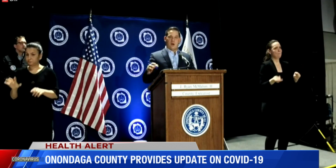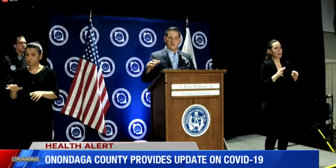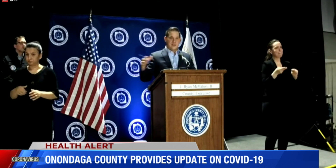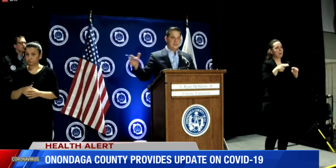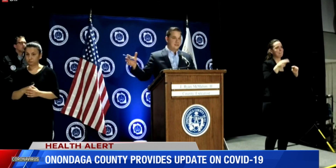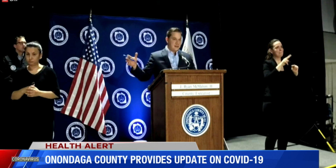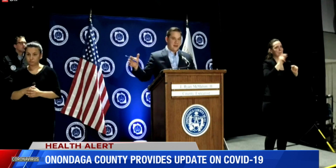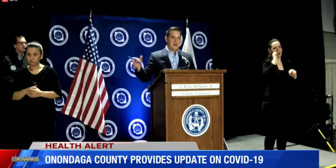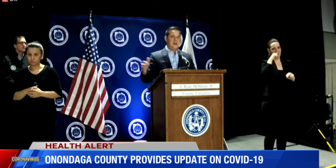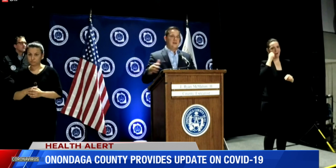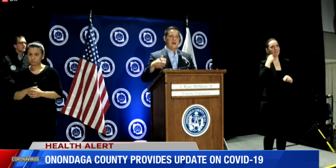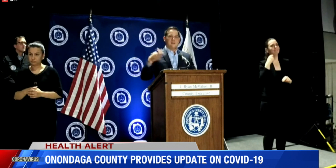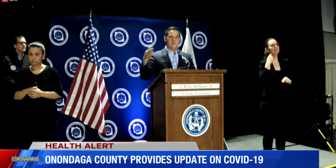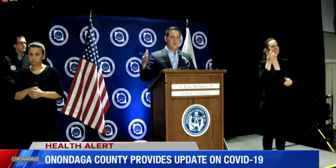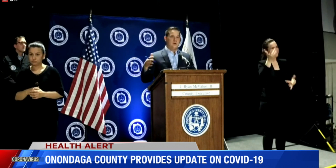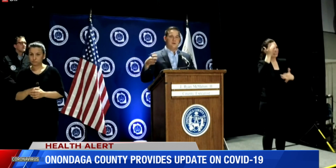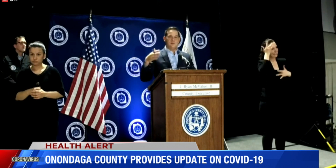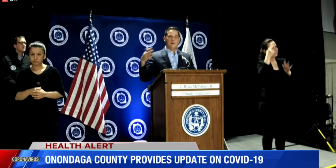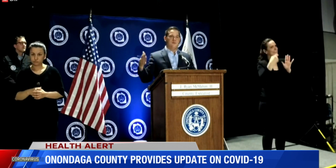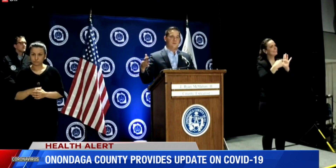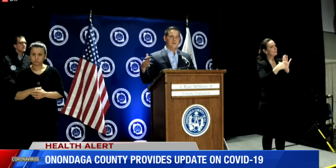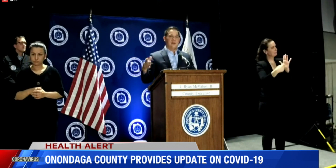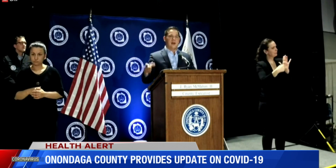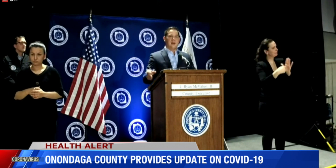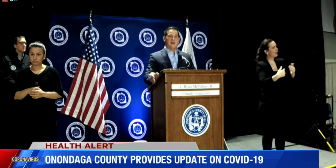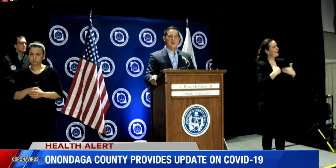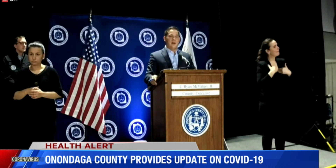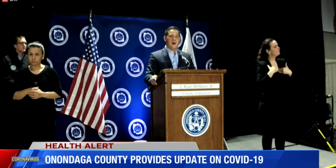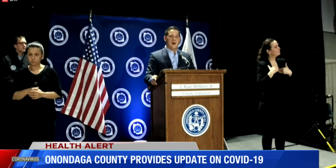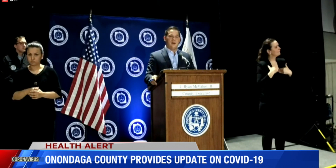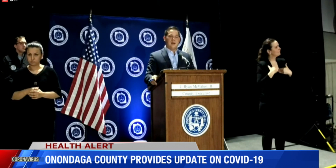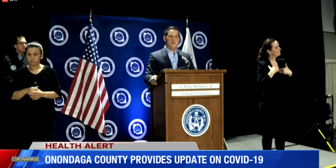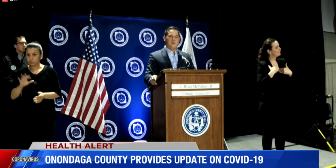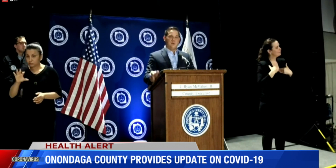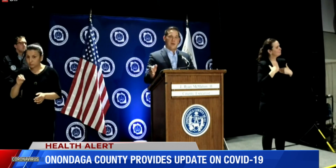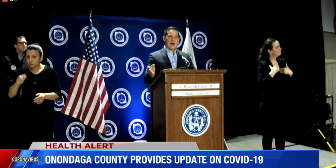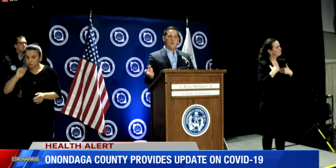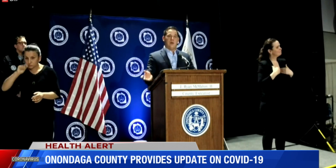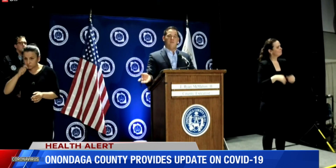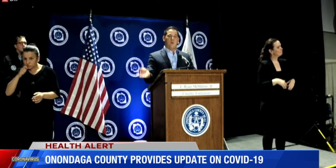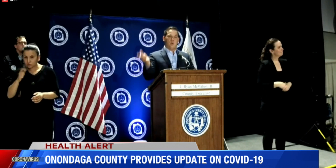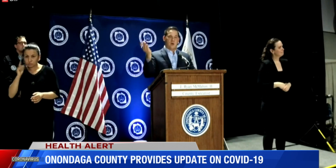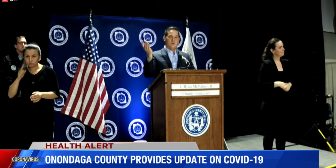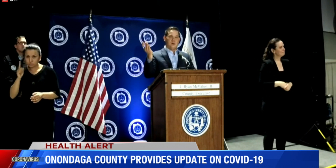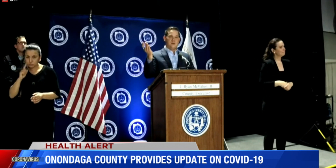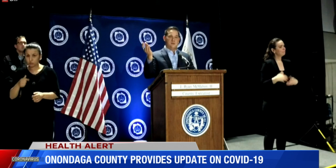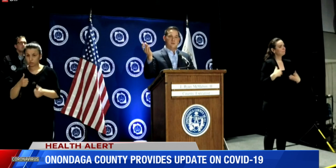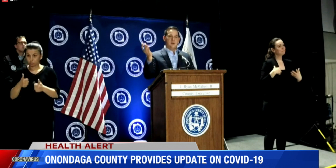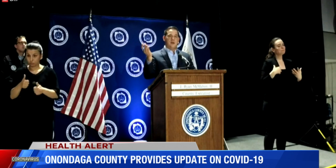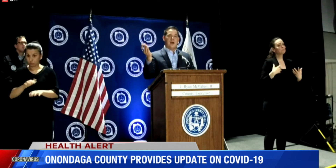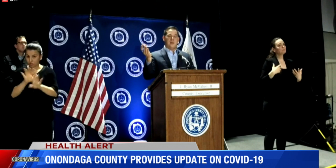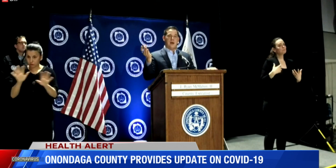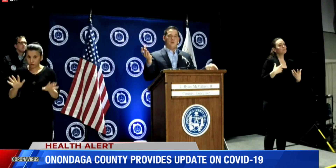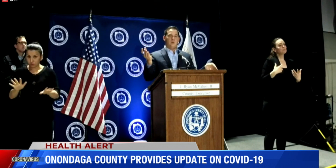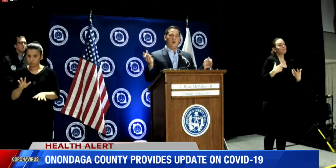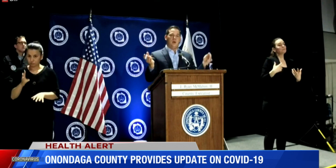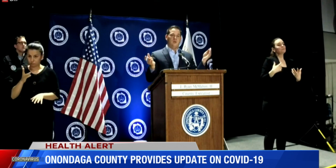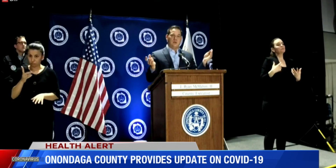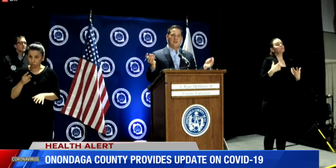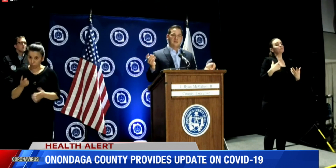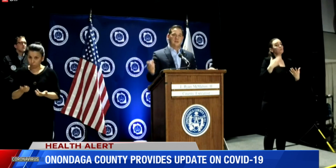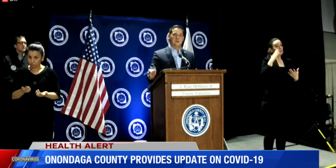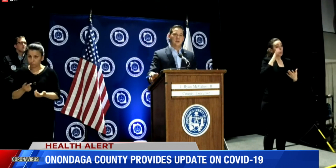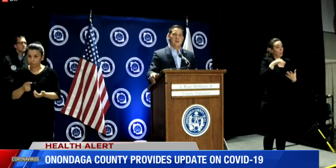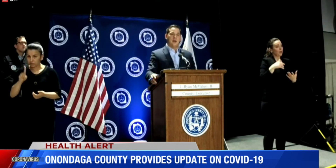day, 100 tests a day, not 200, 250 a day. And if we do that, we'll have more recoveries, and then we will